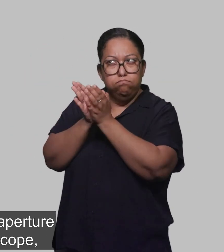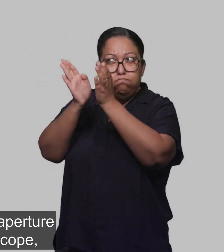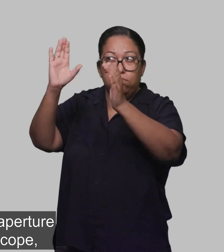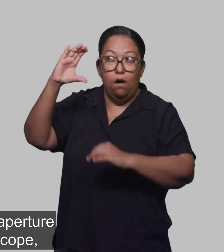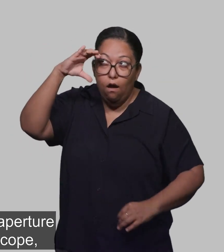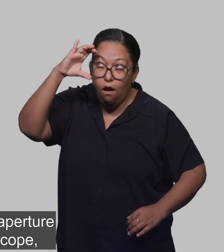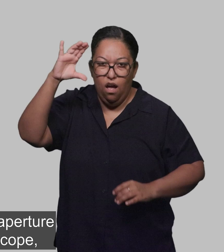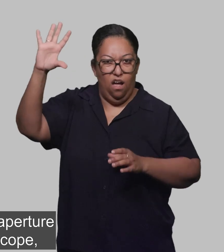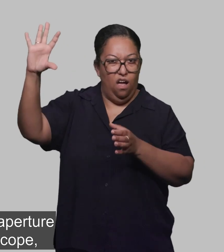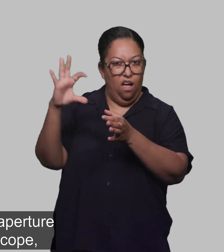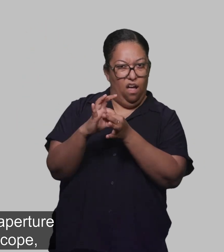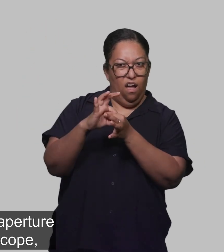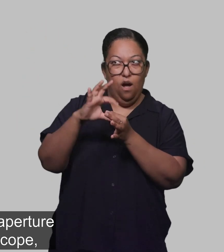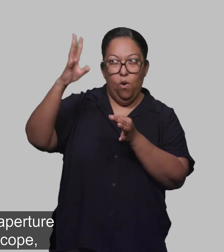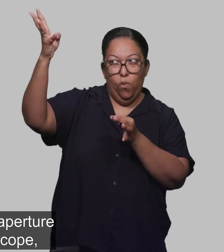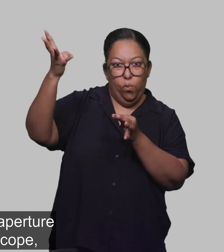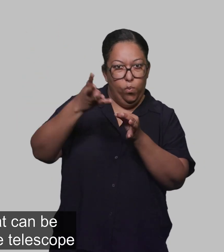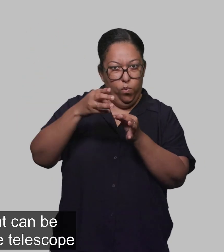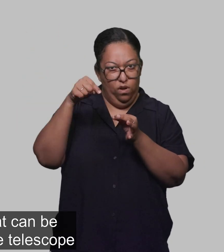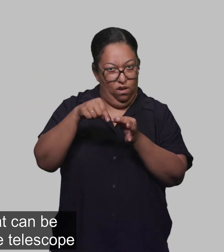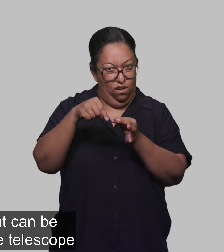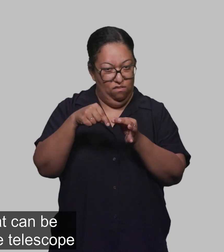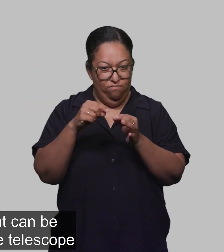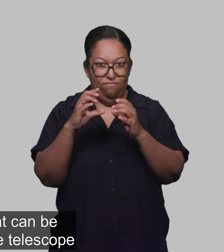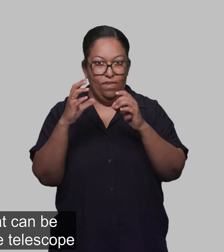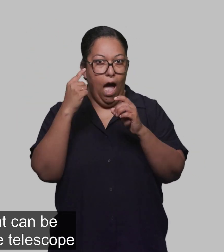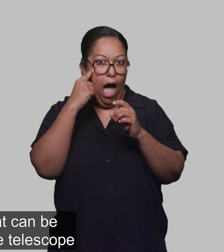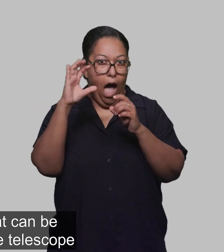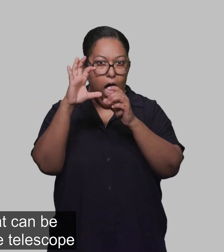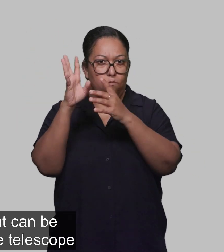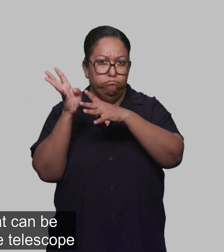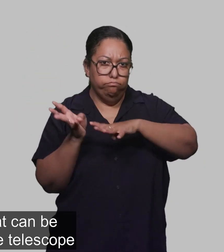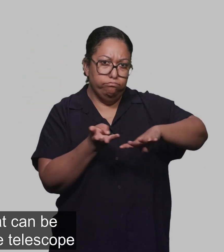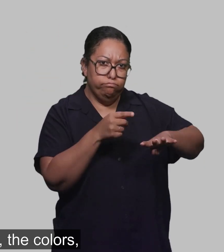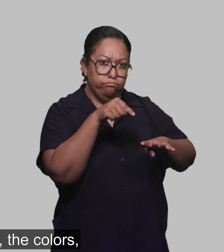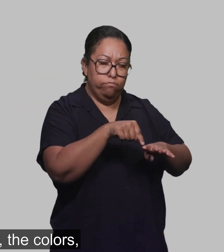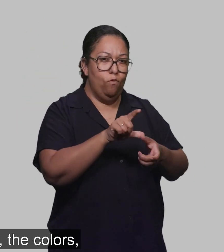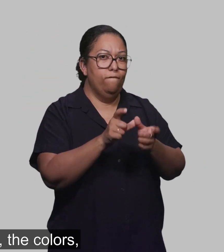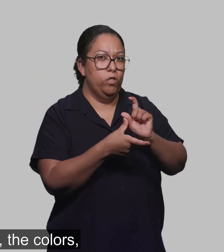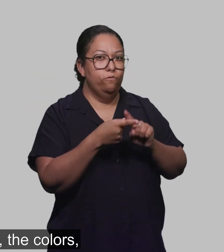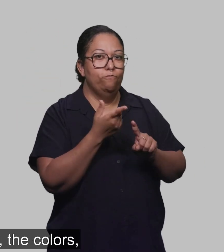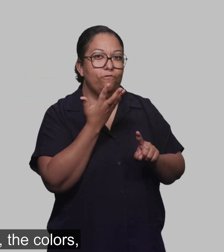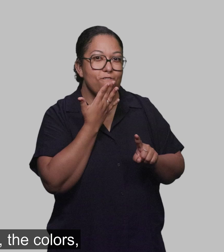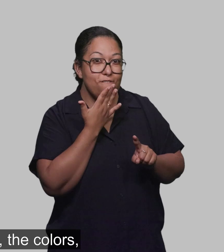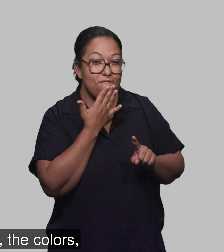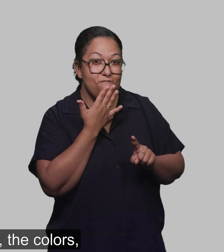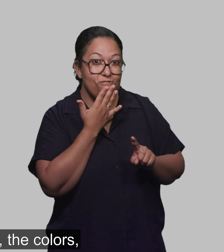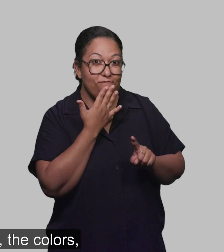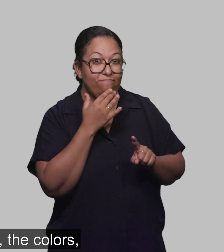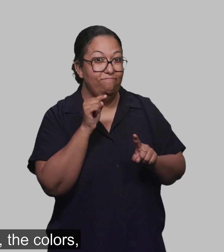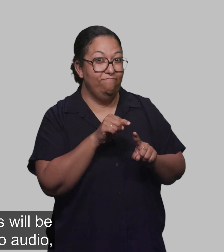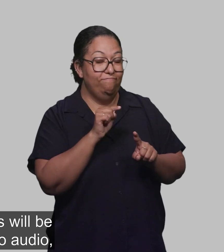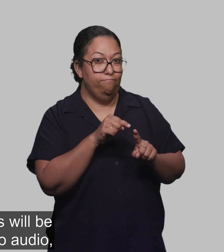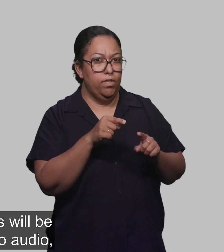or inside the aperture of the telescope, everything that can be seen through the telescope will be converted. The colors,